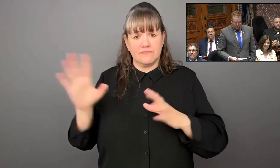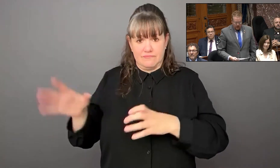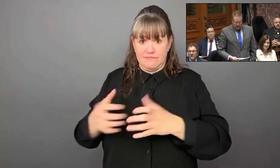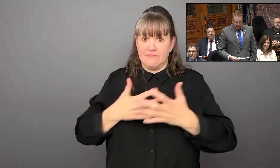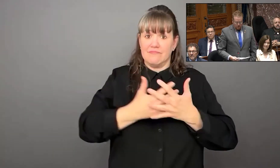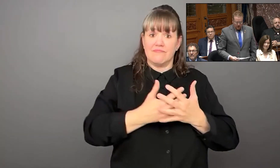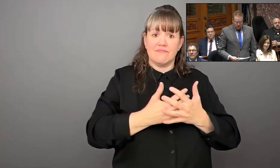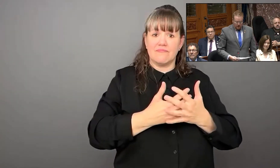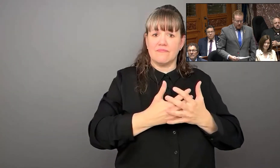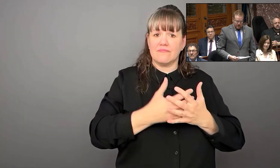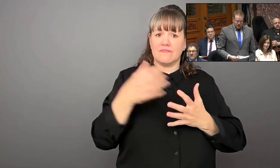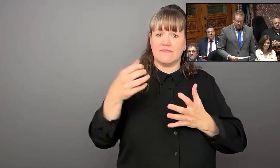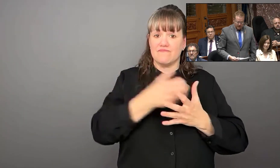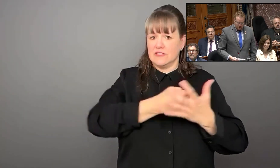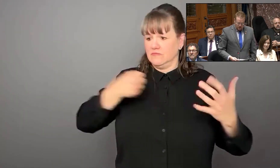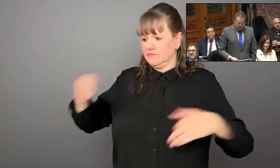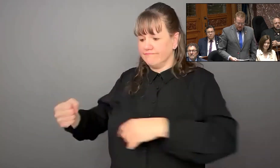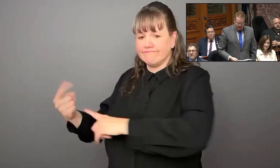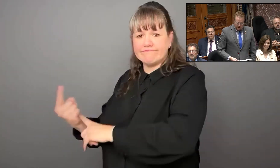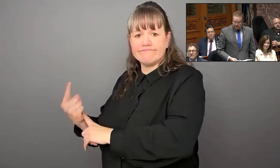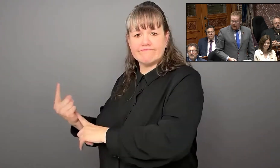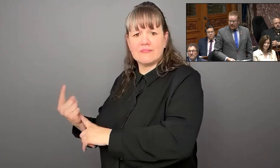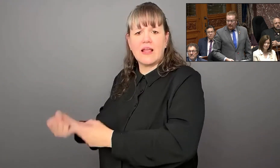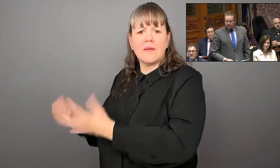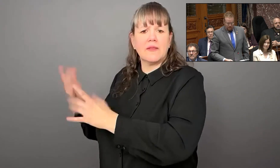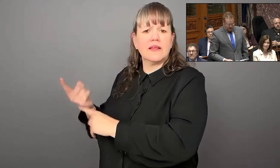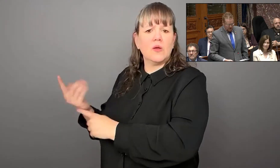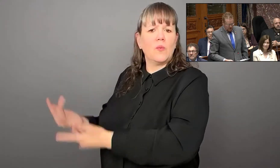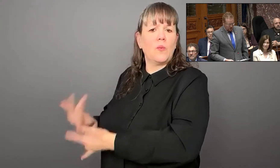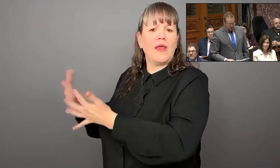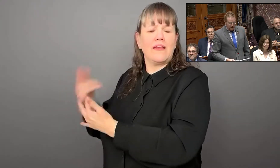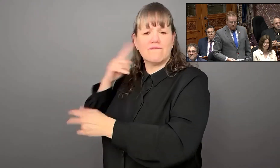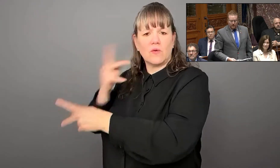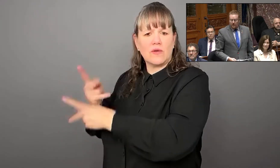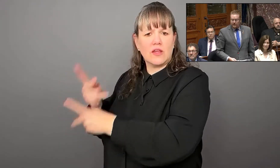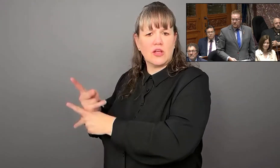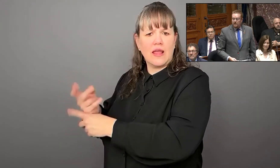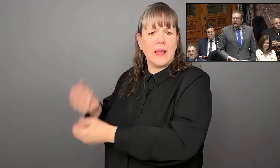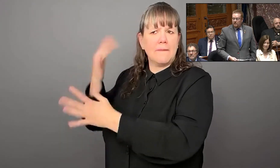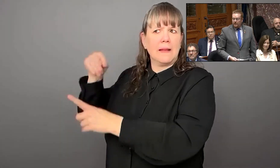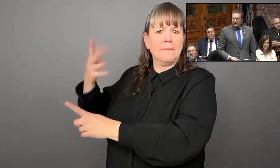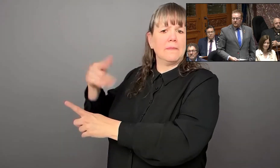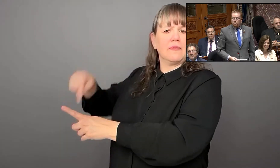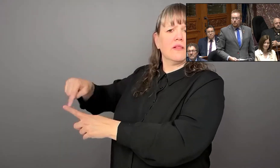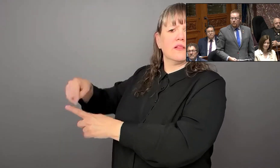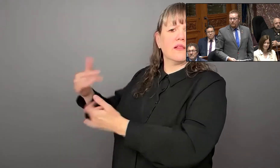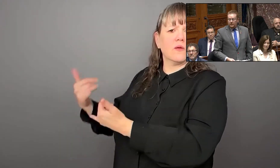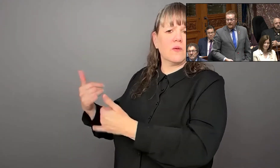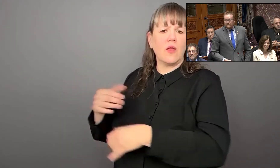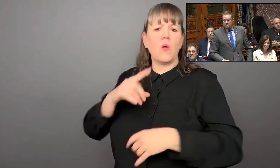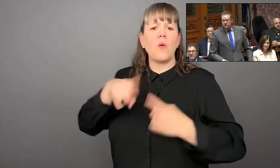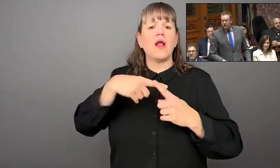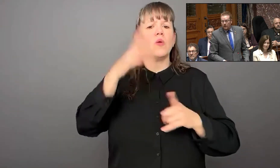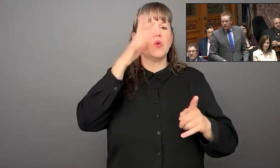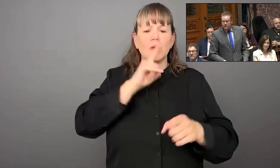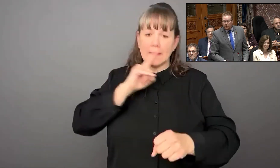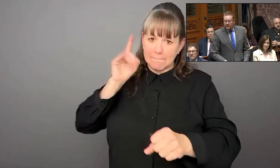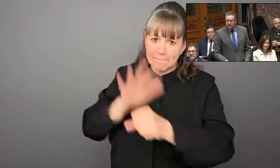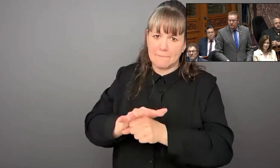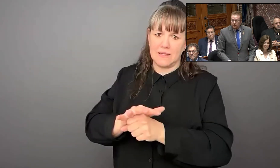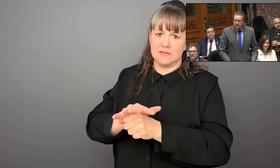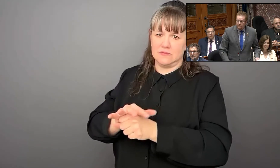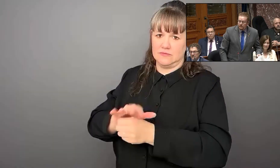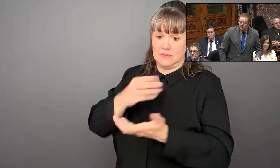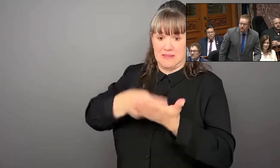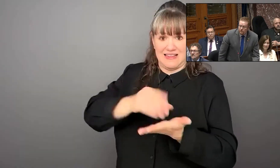care? And when will this minister commit to funding enough beds across the province to make this cruel practice